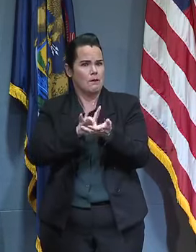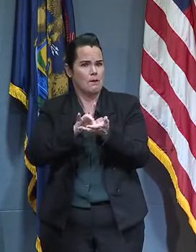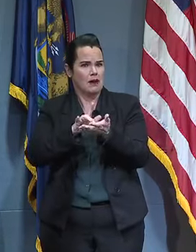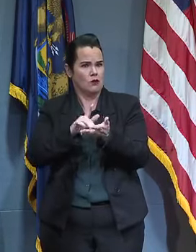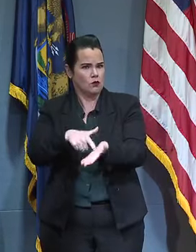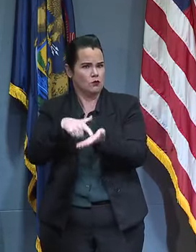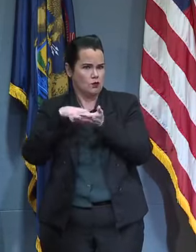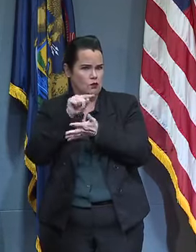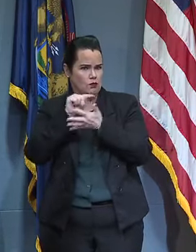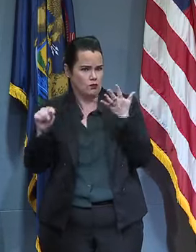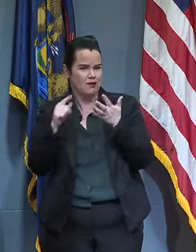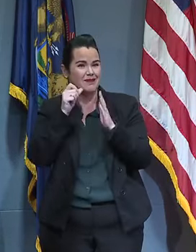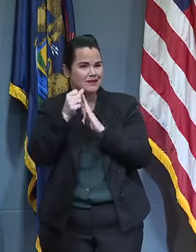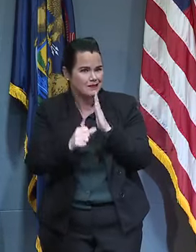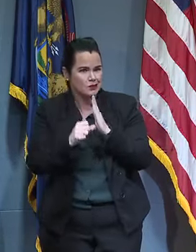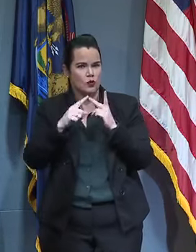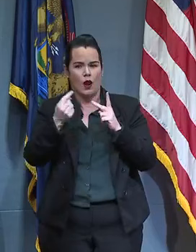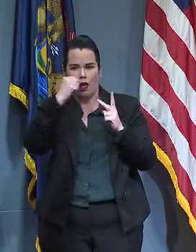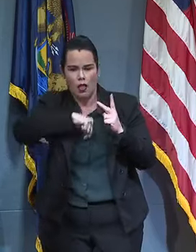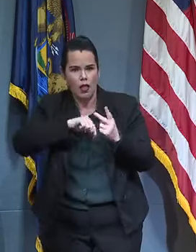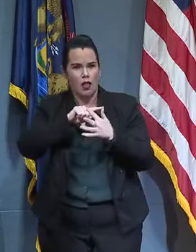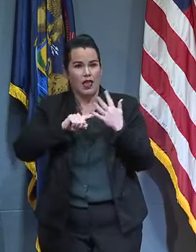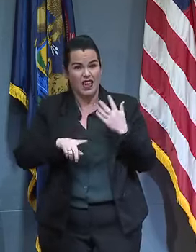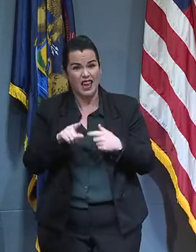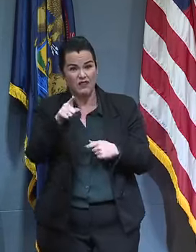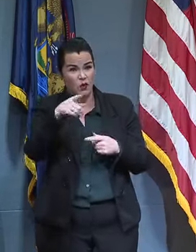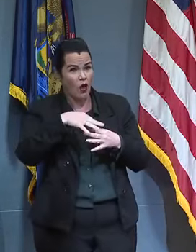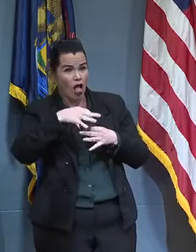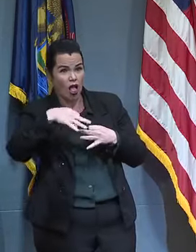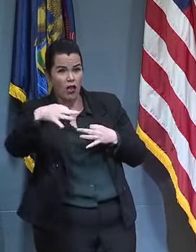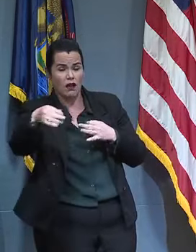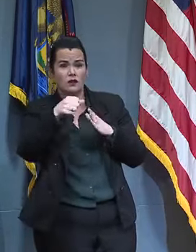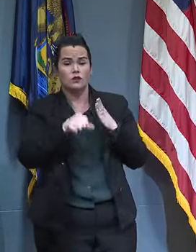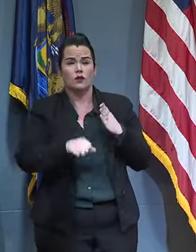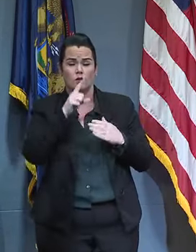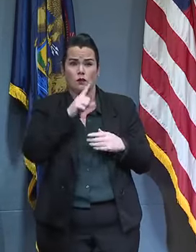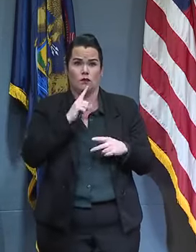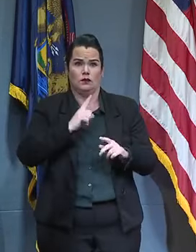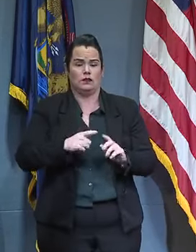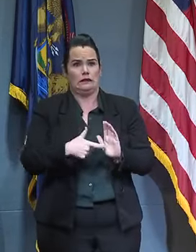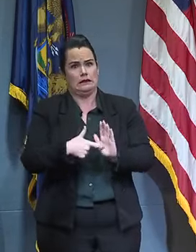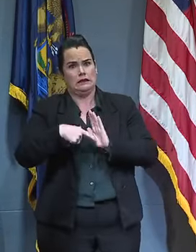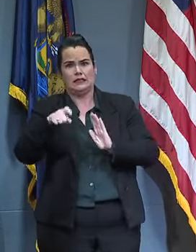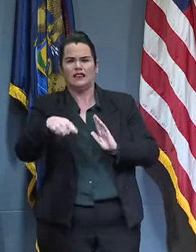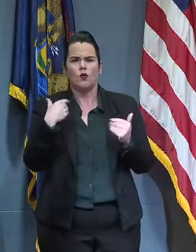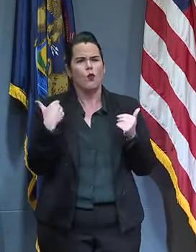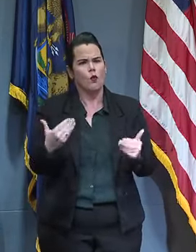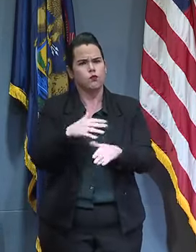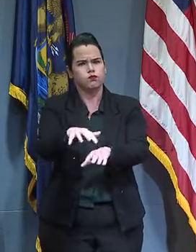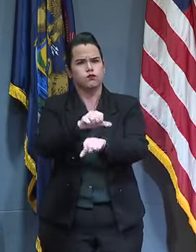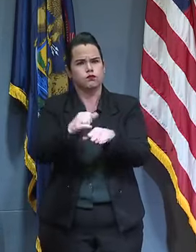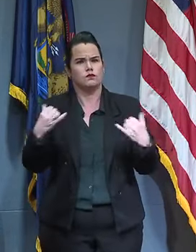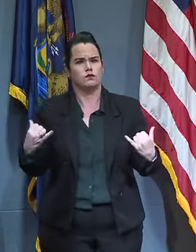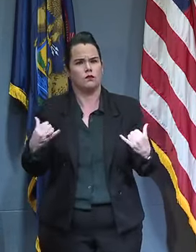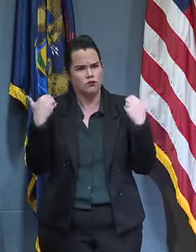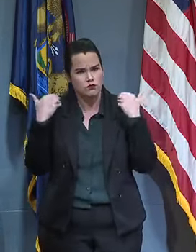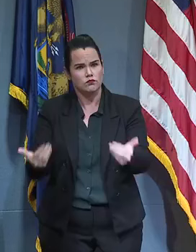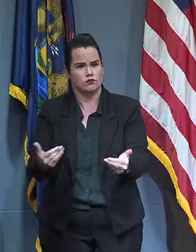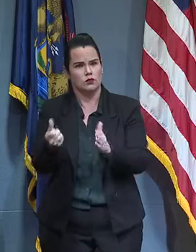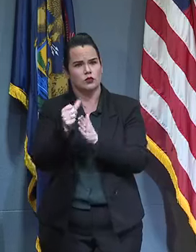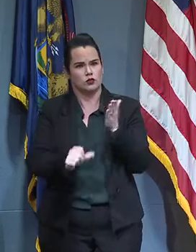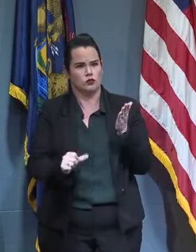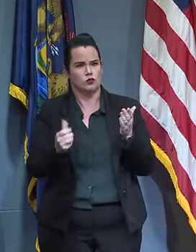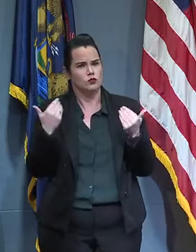been holding off on surgery that really needs to be done to get that scheduled and to proceed. Early on, it was